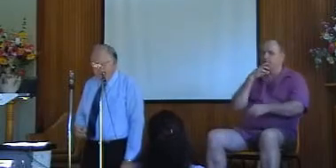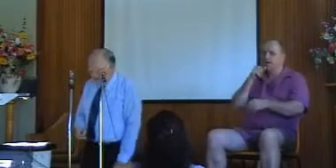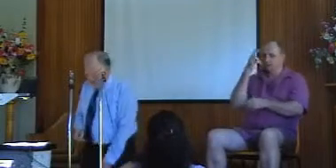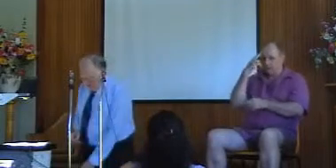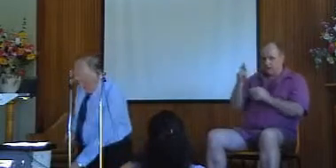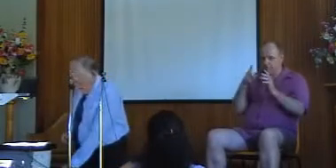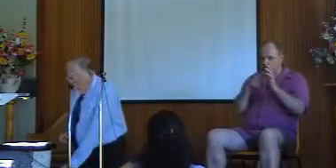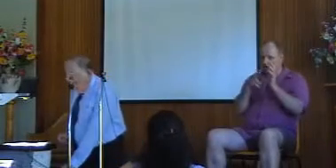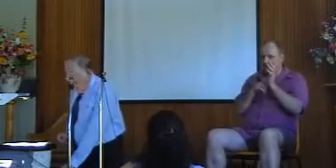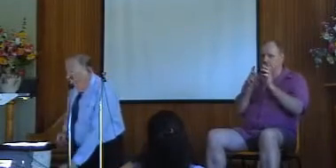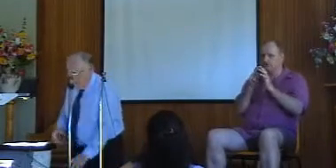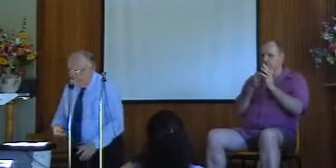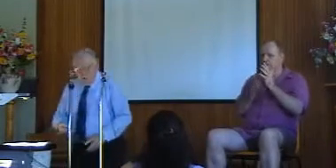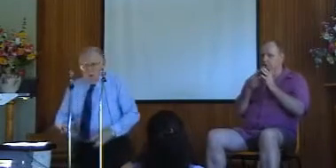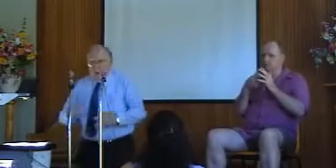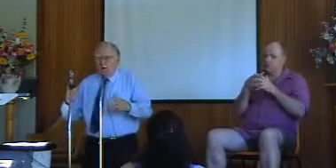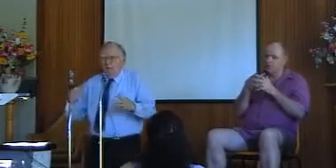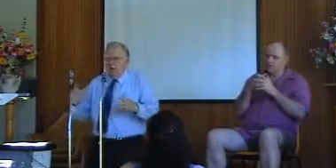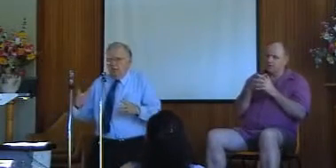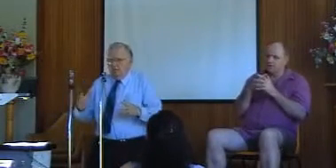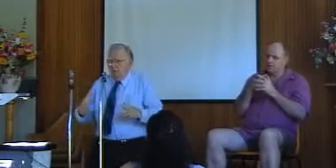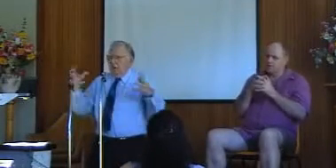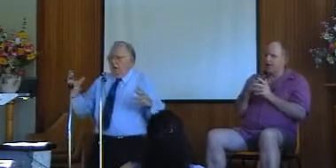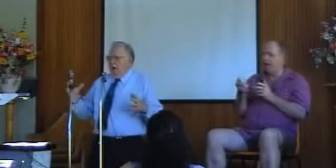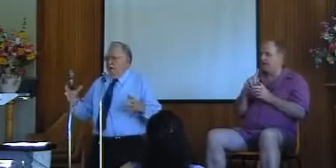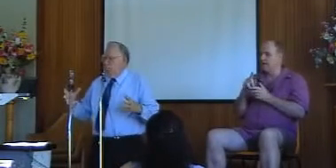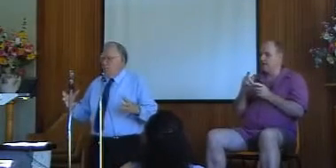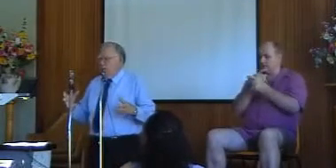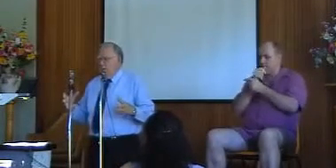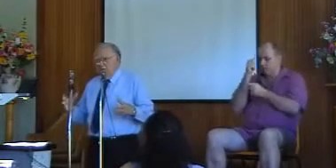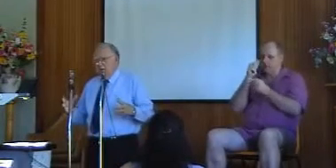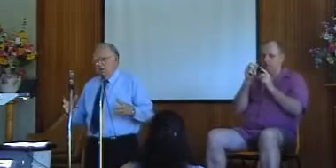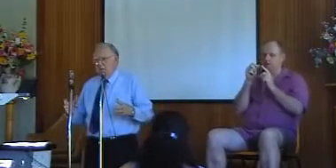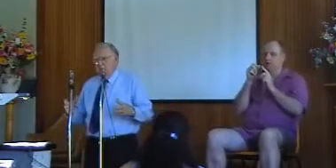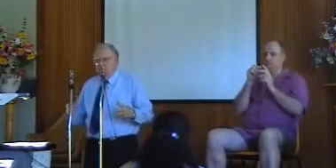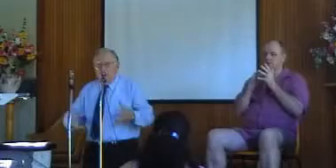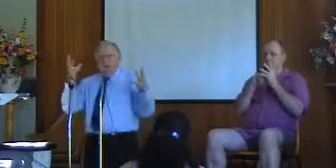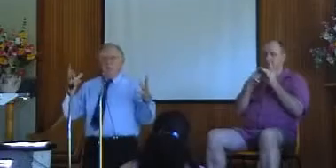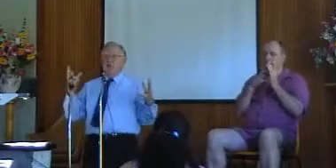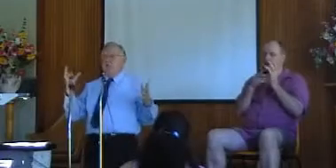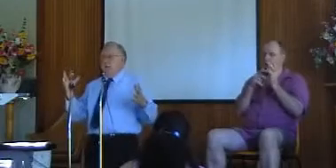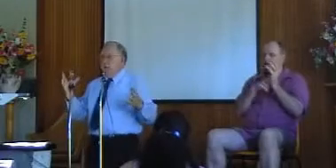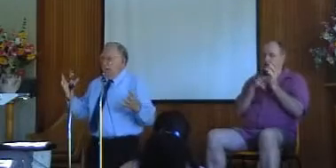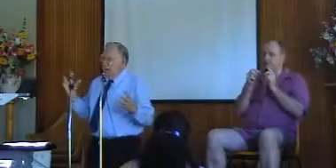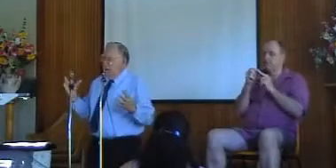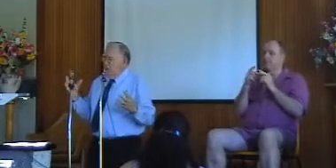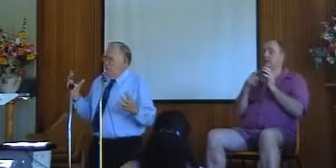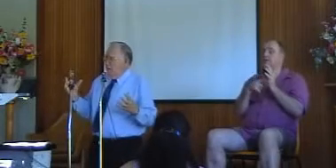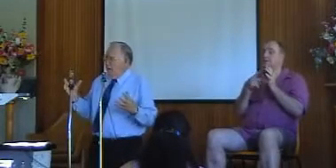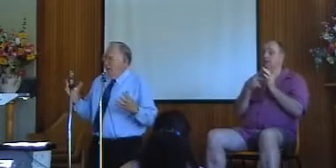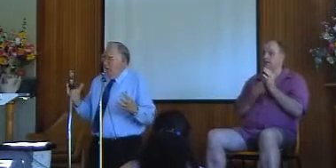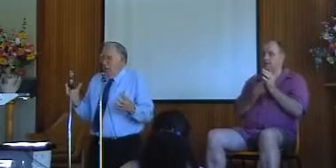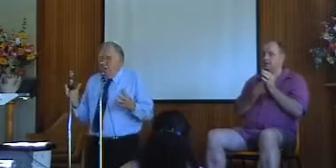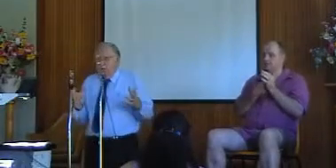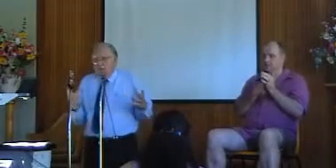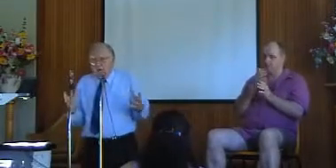Simon Peter? Know that? Angry, volatile person that could blow up instantly. You'd